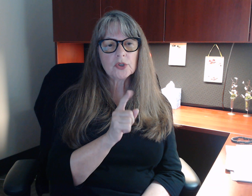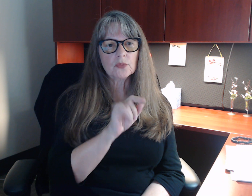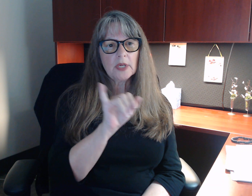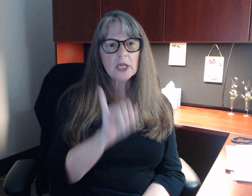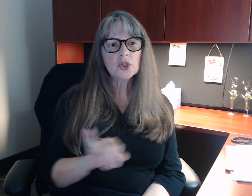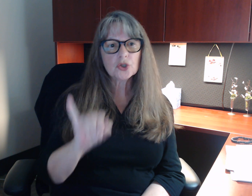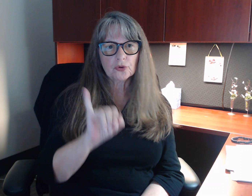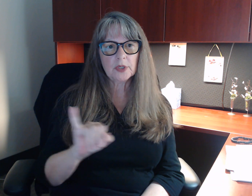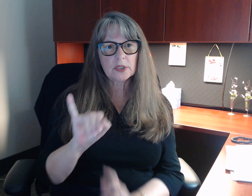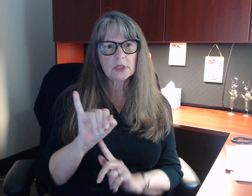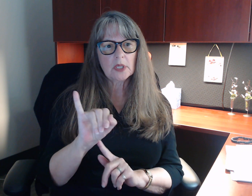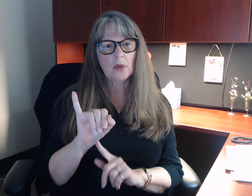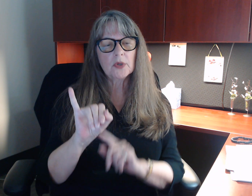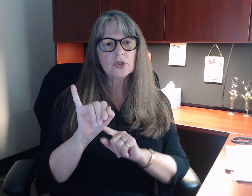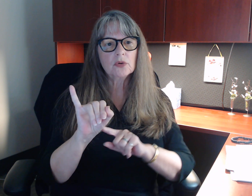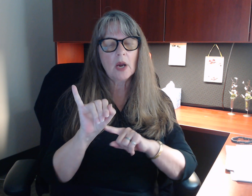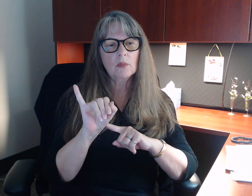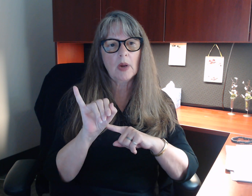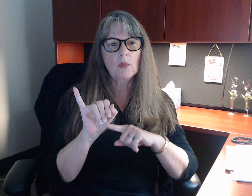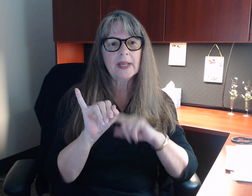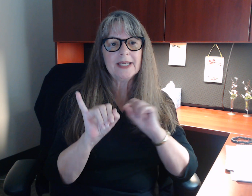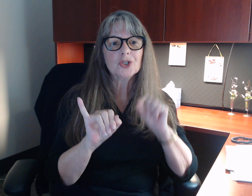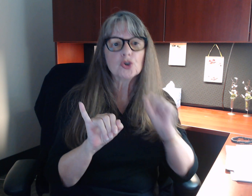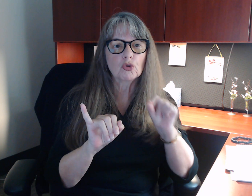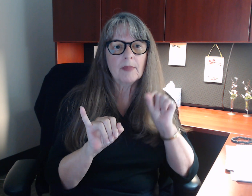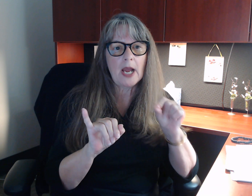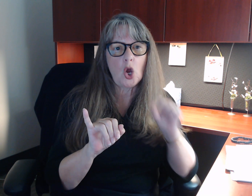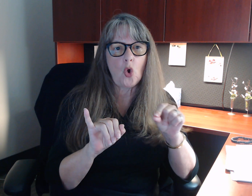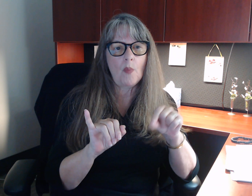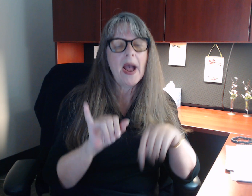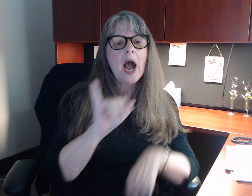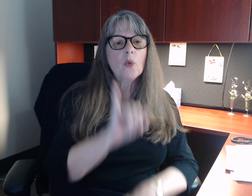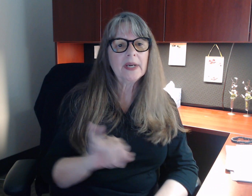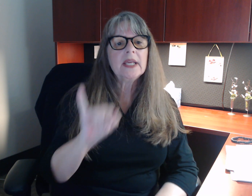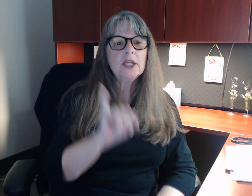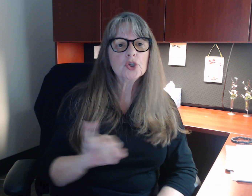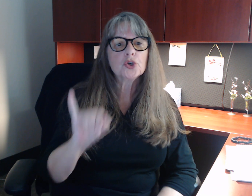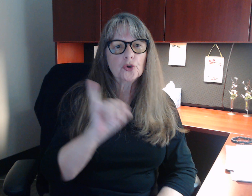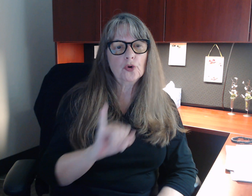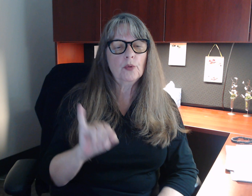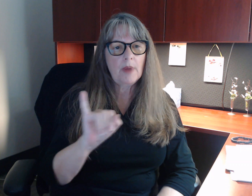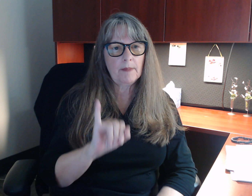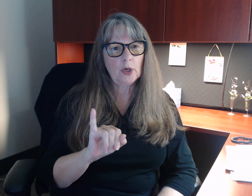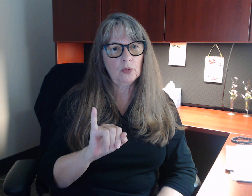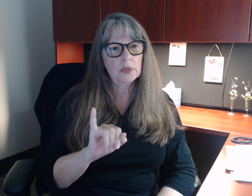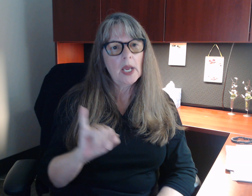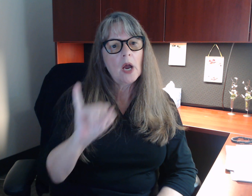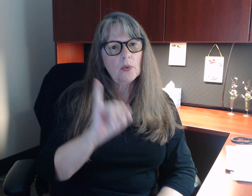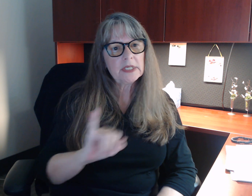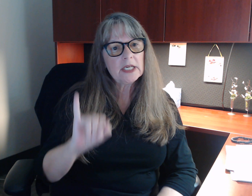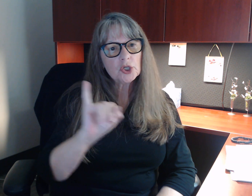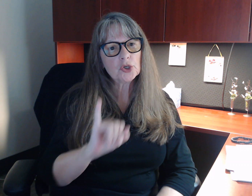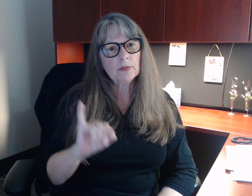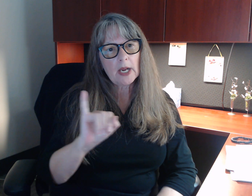to insurance. I want to insure my home. I want to insure my boat. I want to insure my